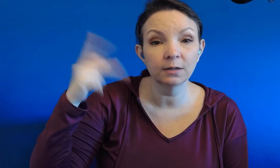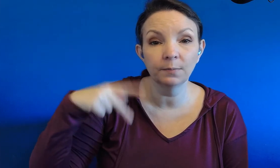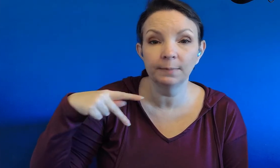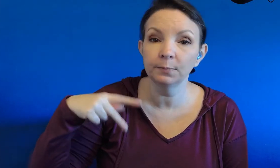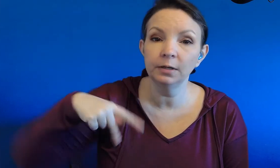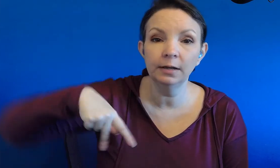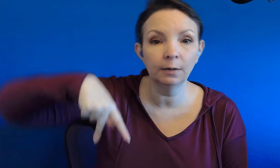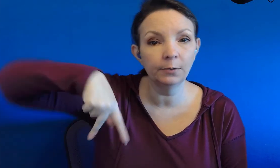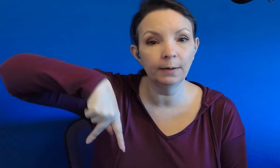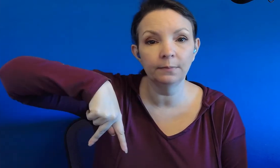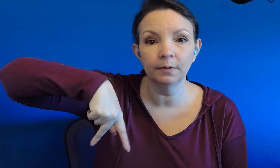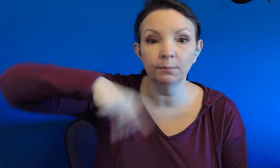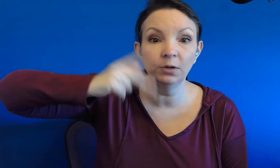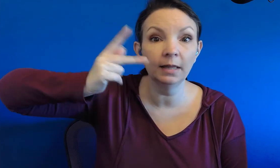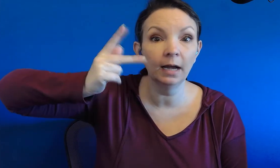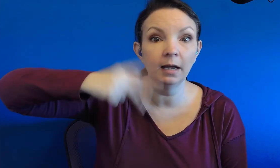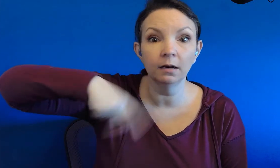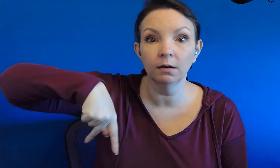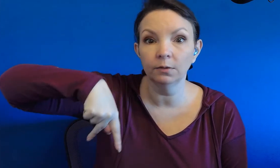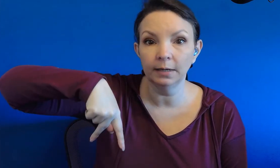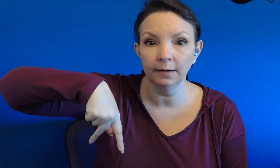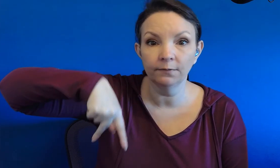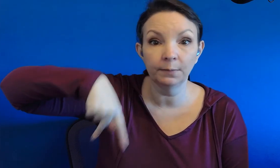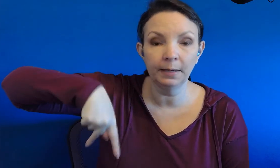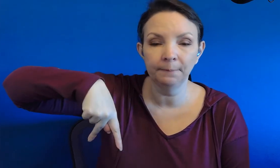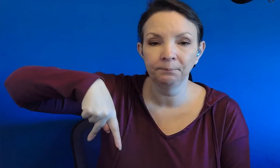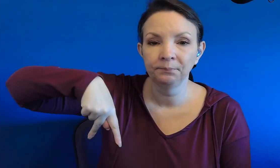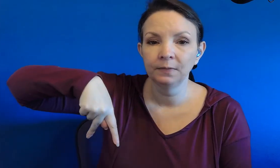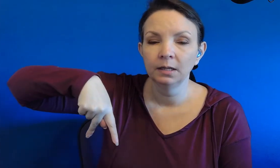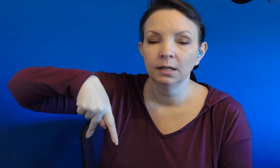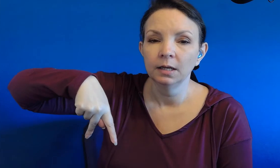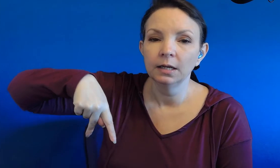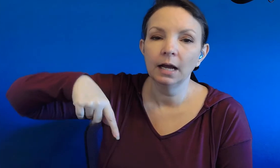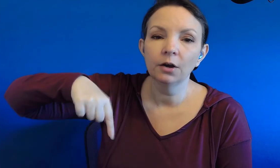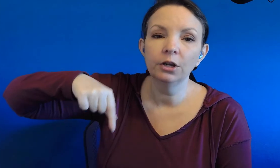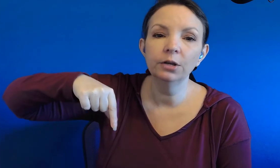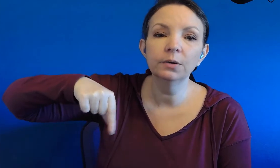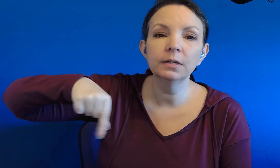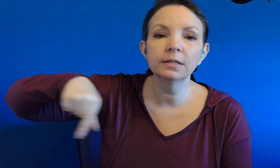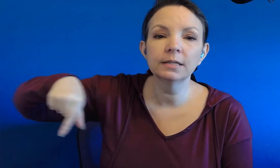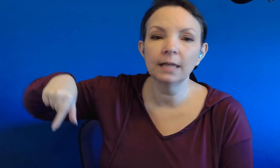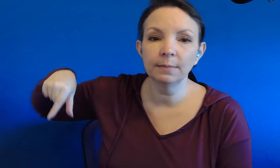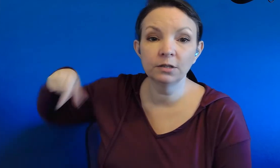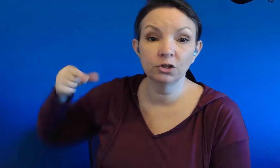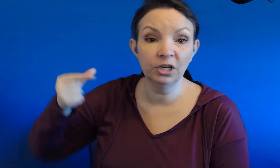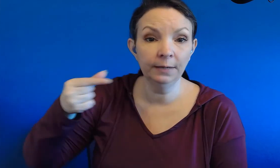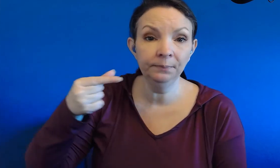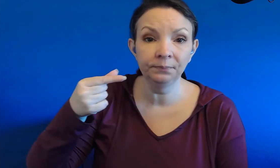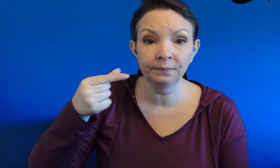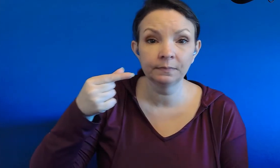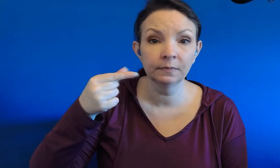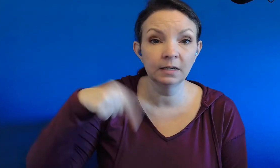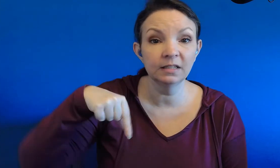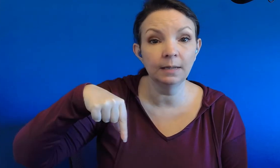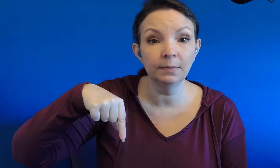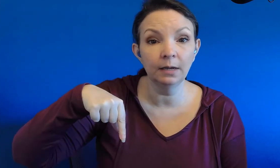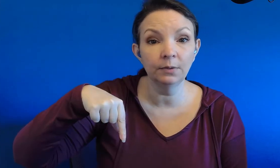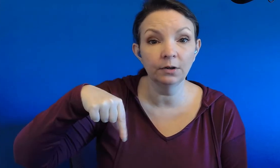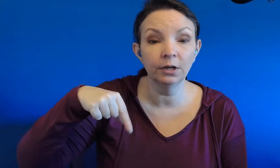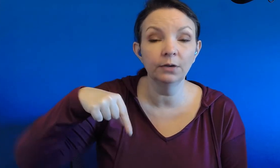bring your elbow up and bring that hand all the way down for P. Now Q is the same as G. It's the same thing. We go Q, and I bring